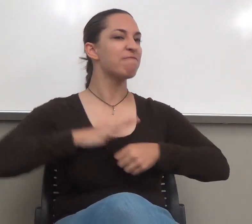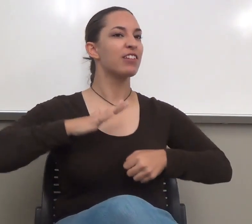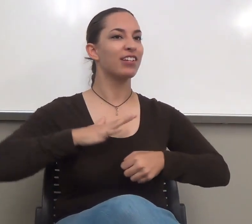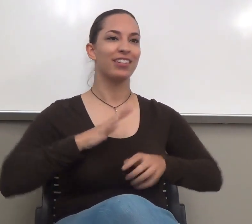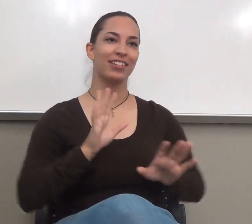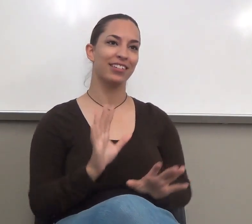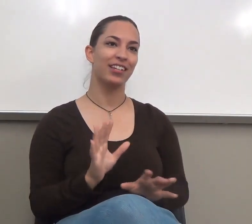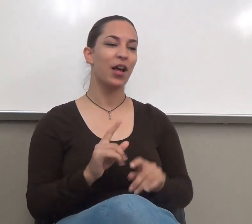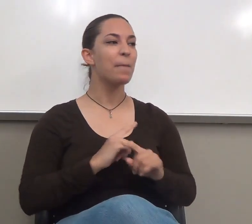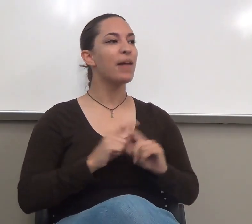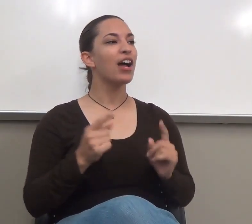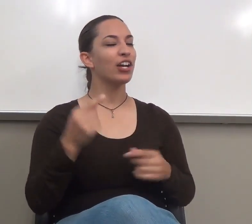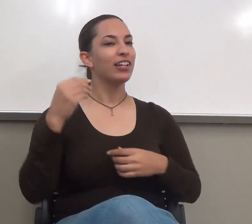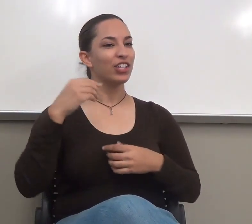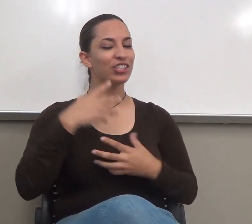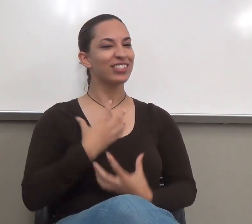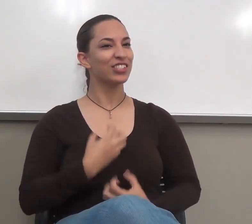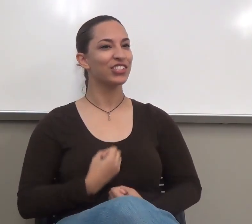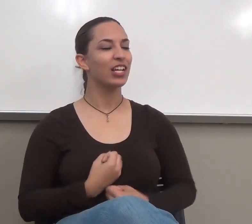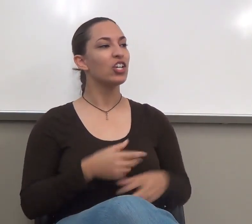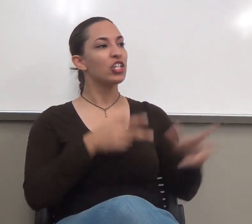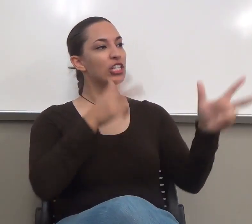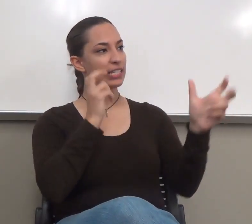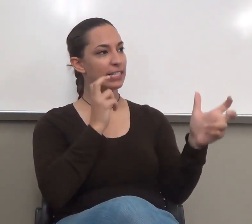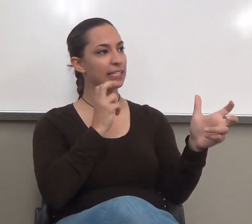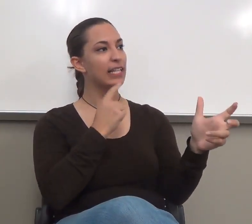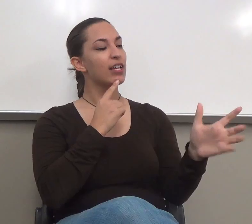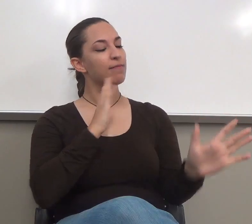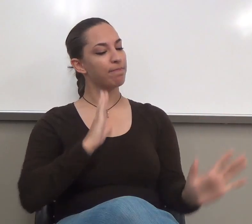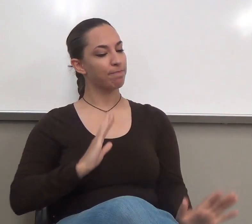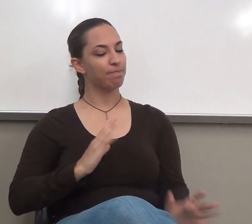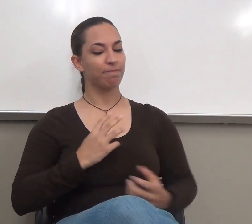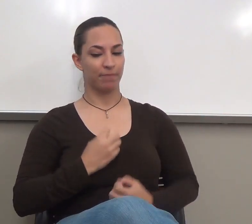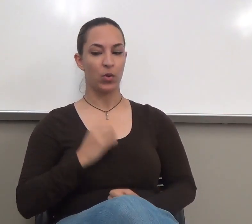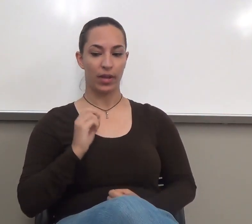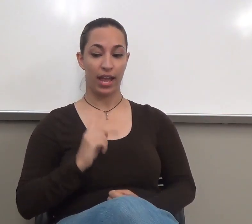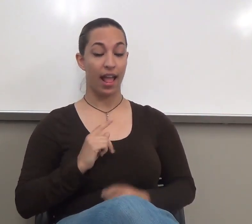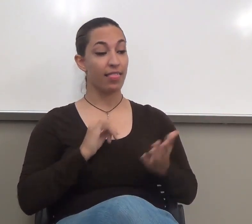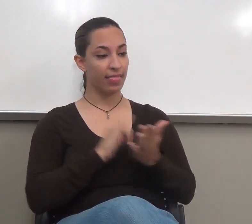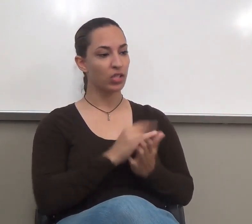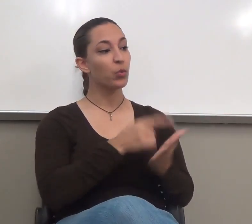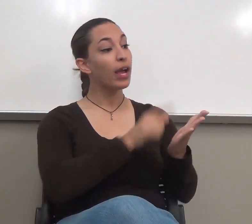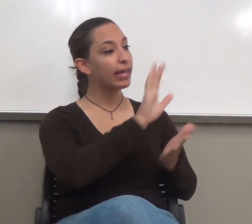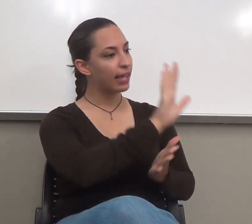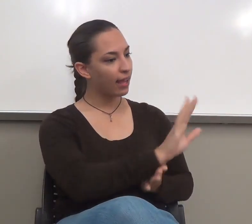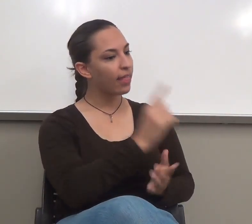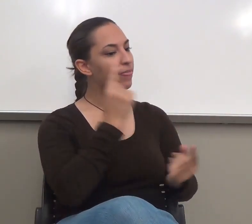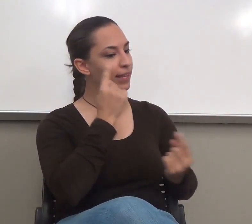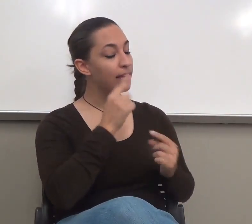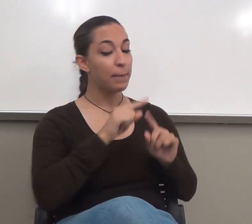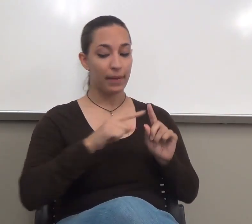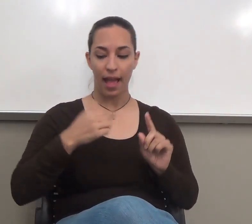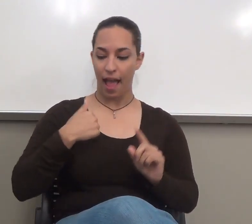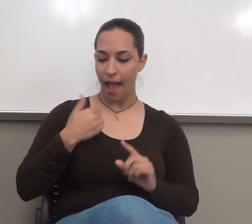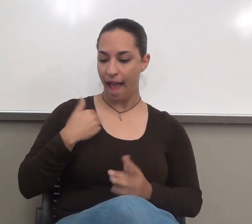listen to other people in the class and what they think, and your mind is not saying, that kind of is making